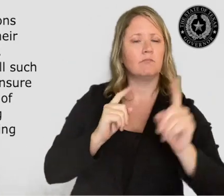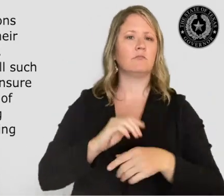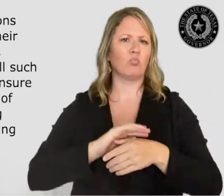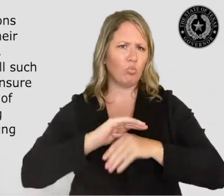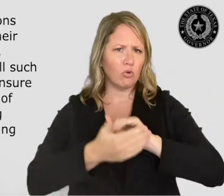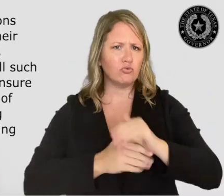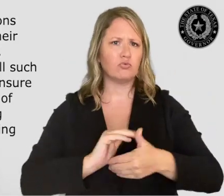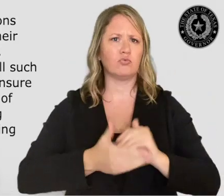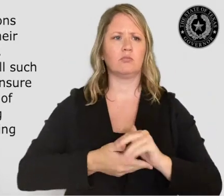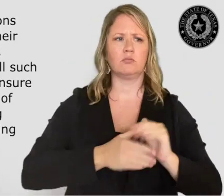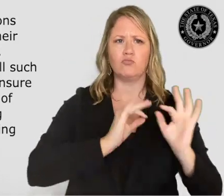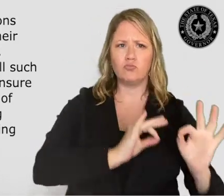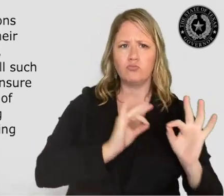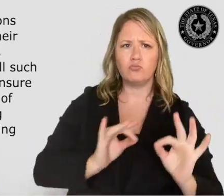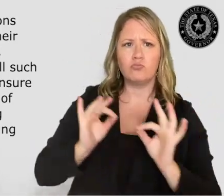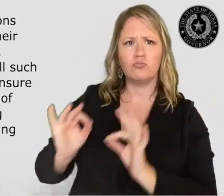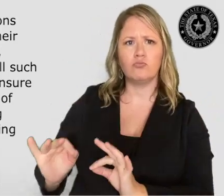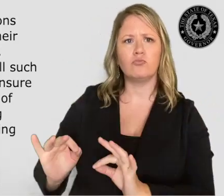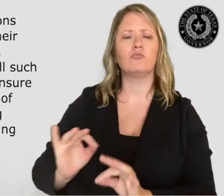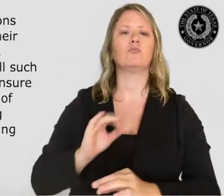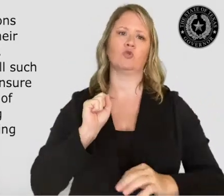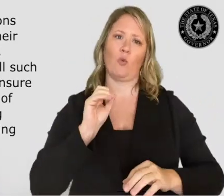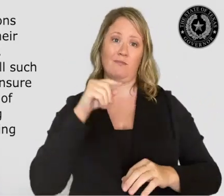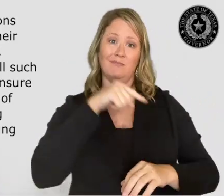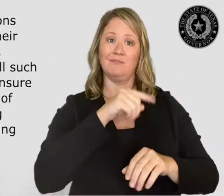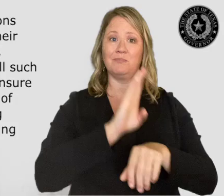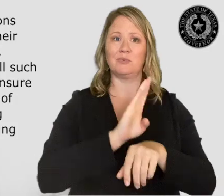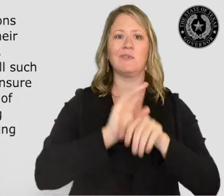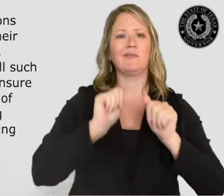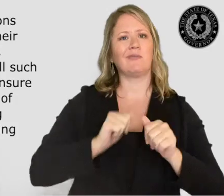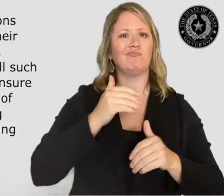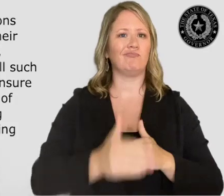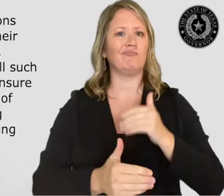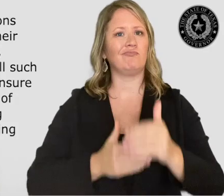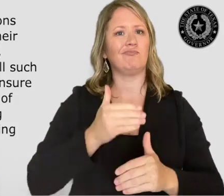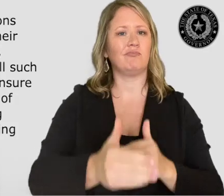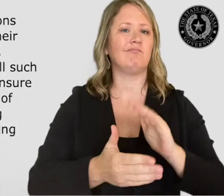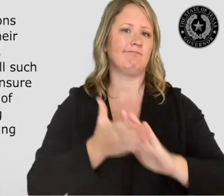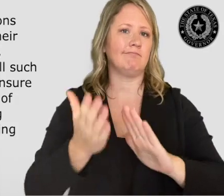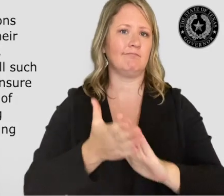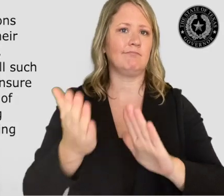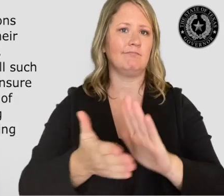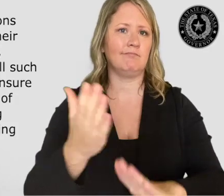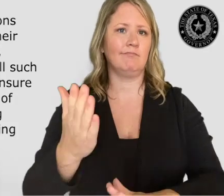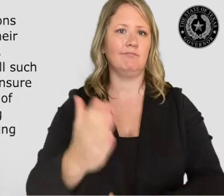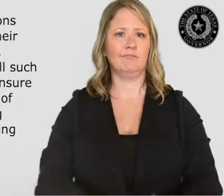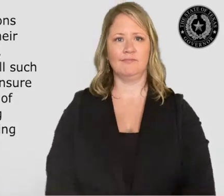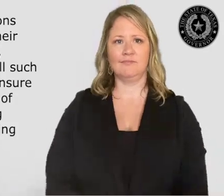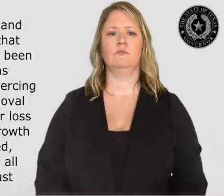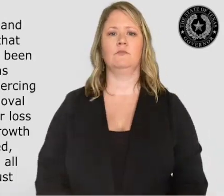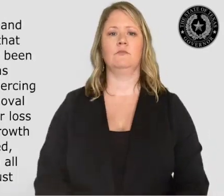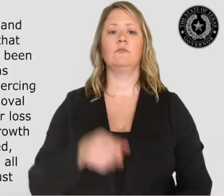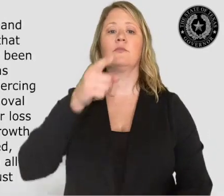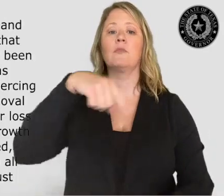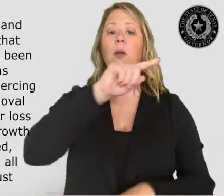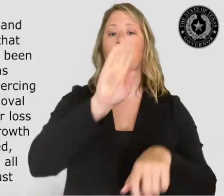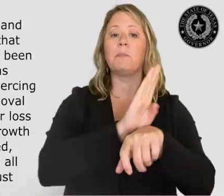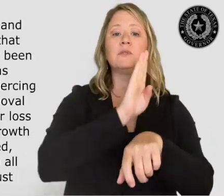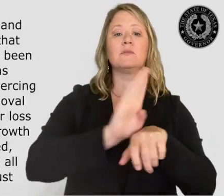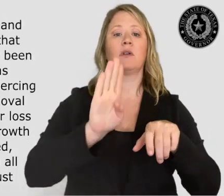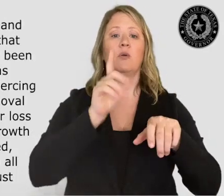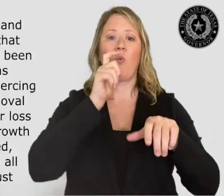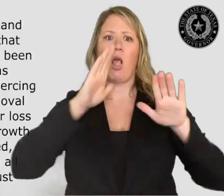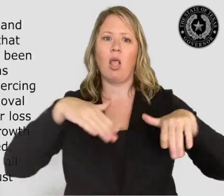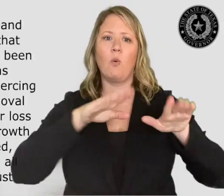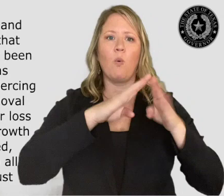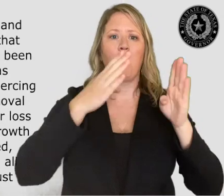provided, however, that all such facilities must ensure at least 6 feet of social distancing between operating workstations. Personal care